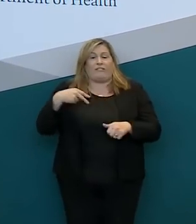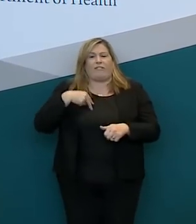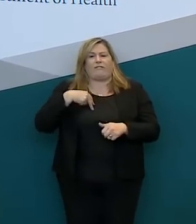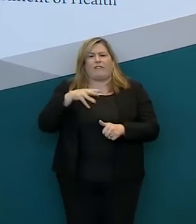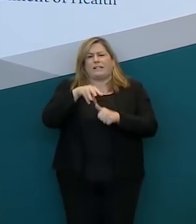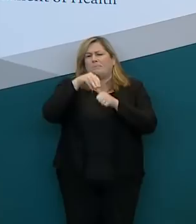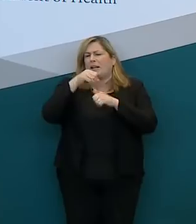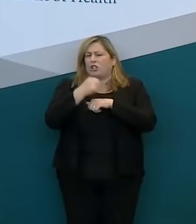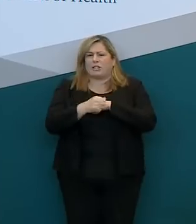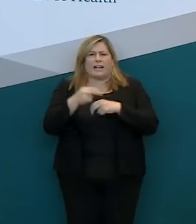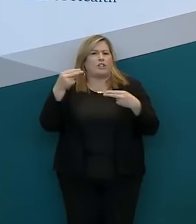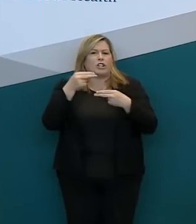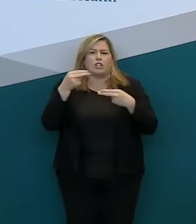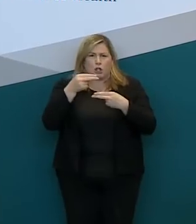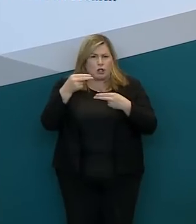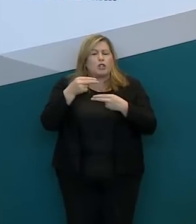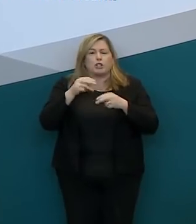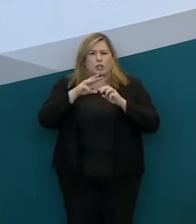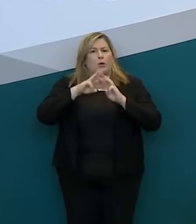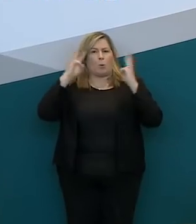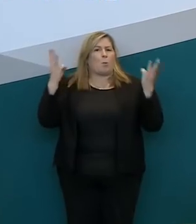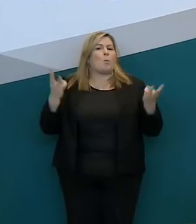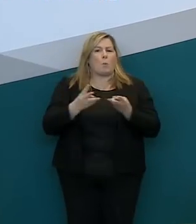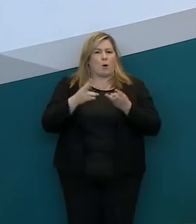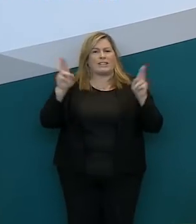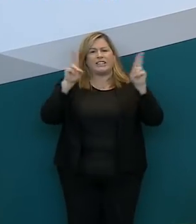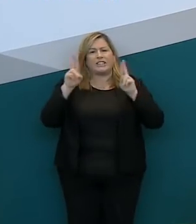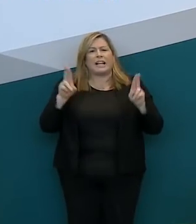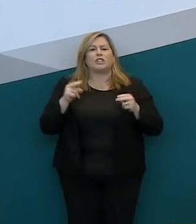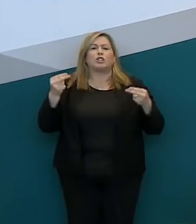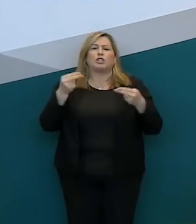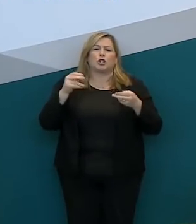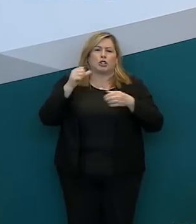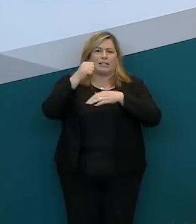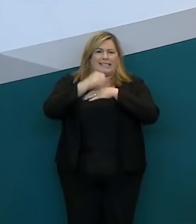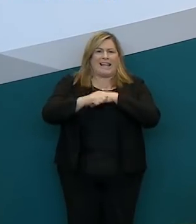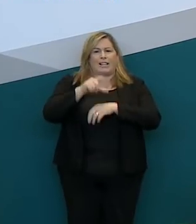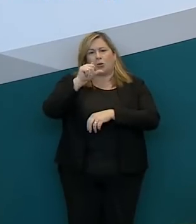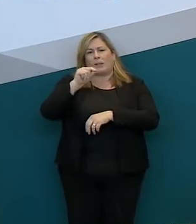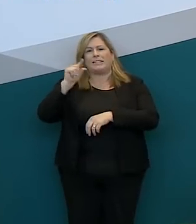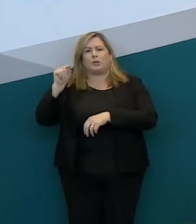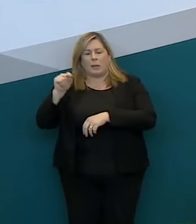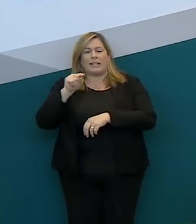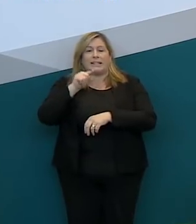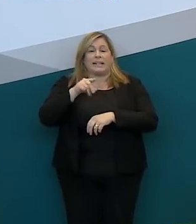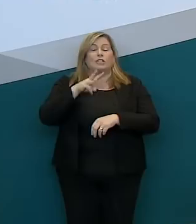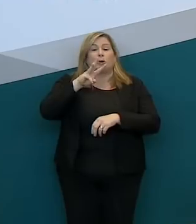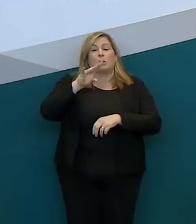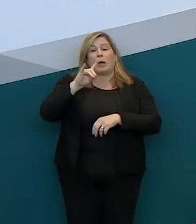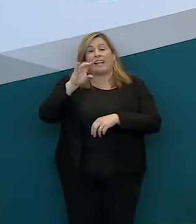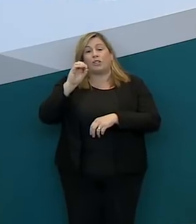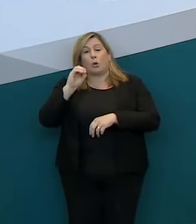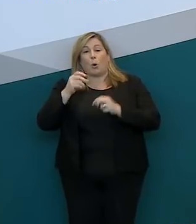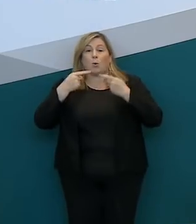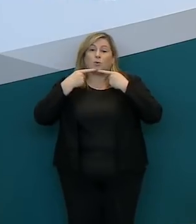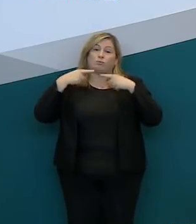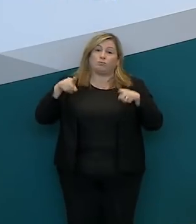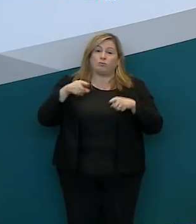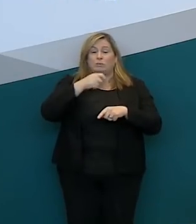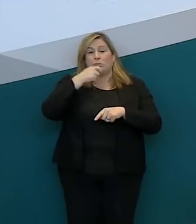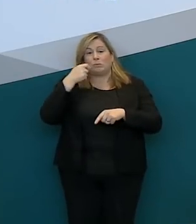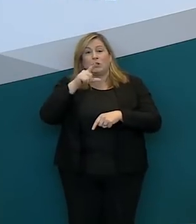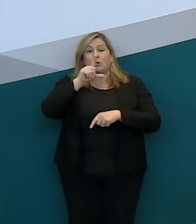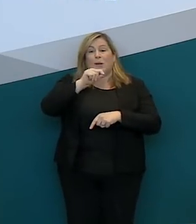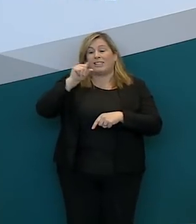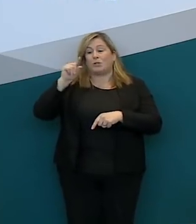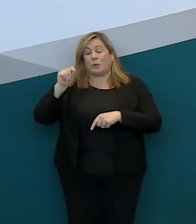world. It's International Nurses Day 2020, and that is contexted in the WHO declaration that 2020 is also